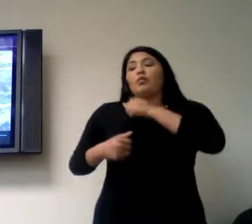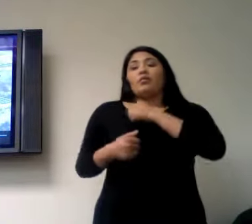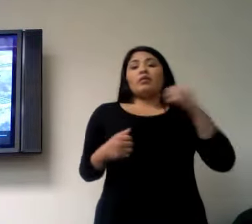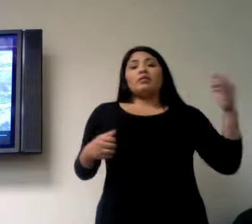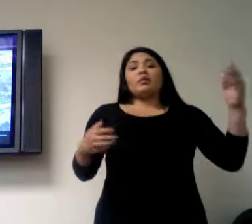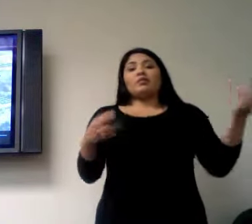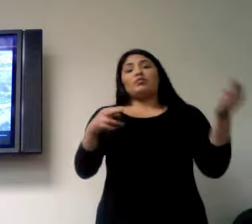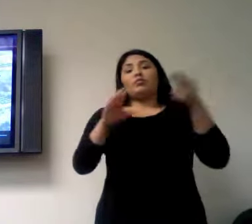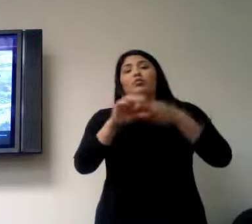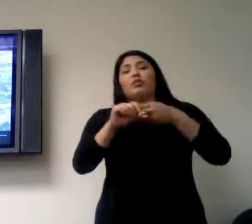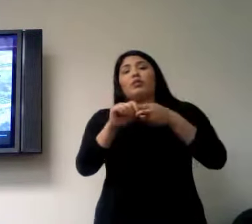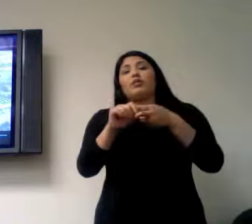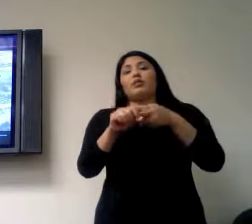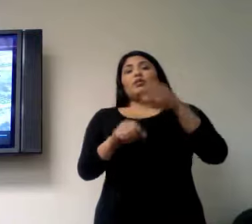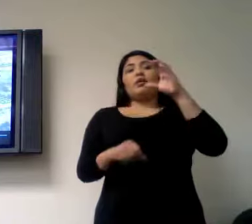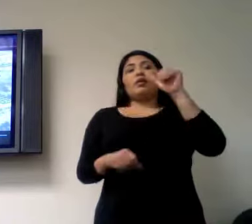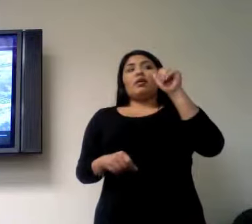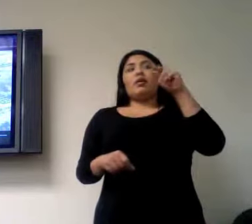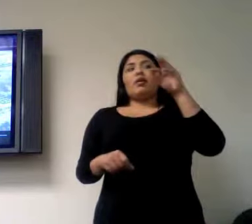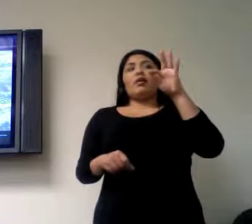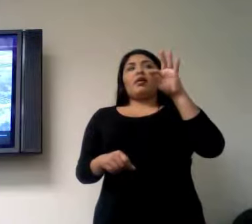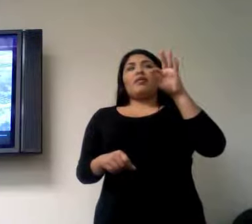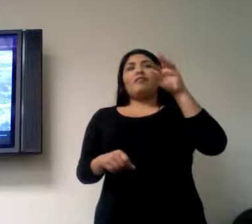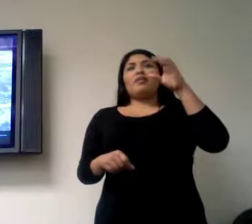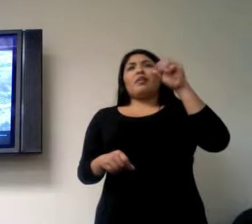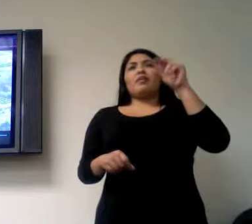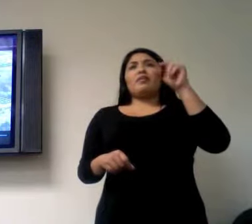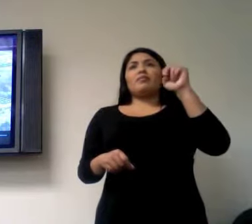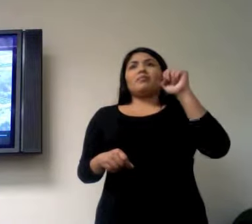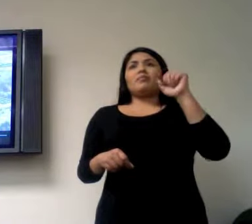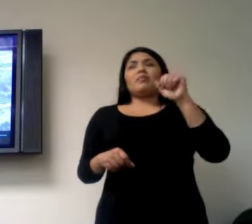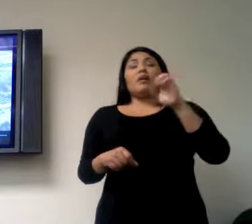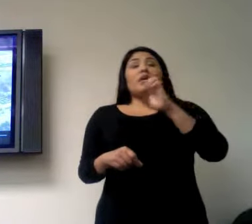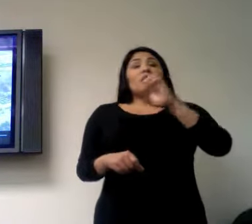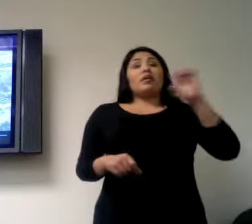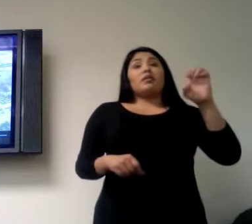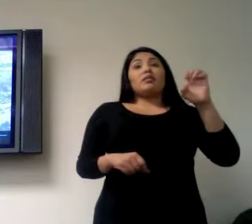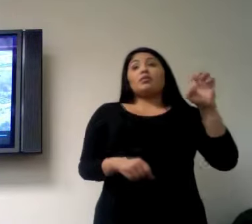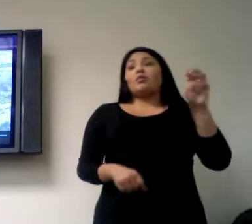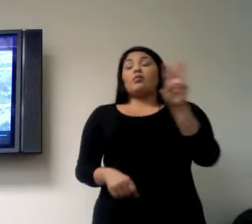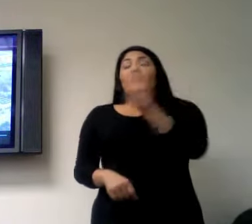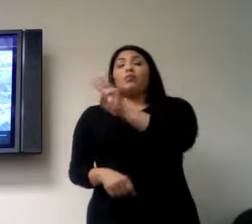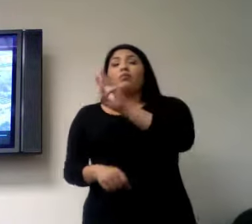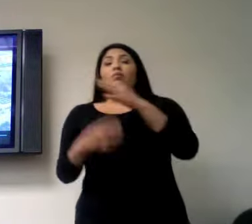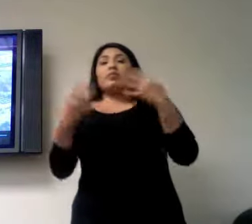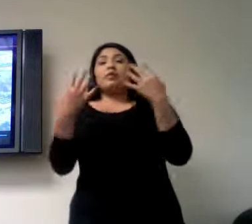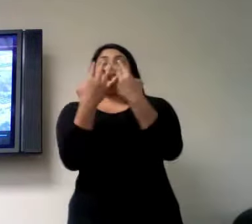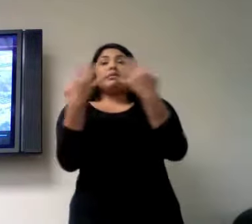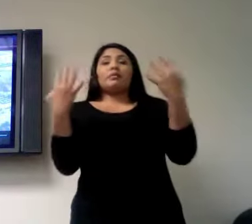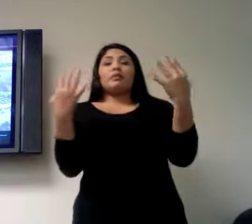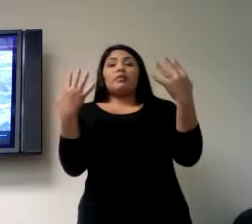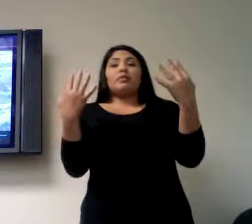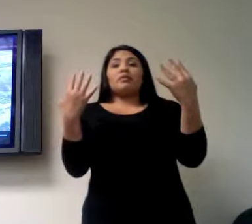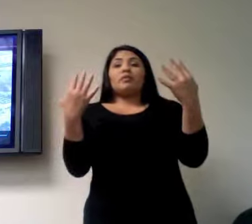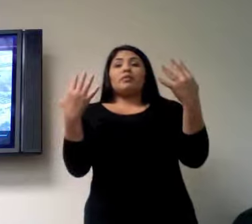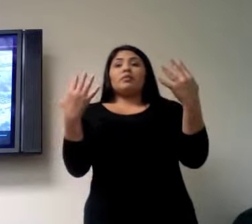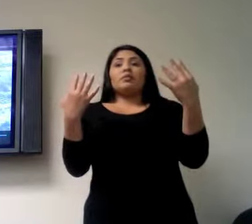Calf Pen. East and west gates, high stockade walls with shelters for the guards, and